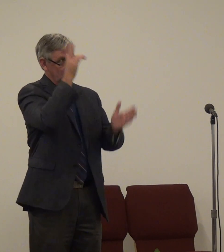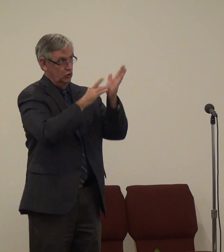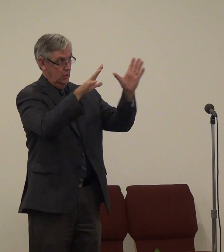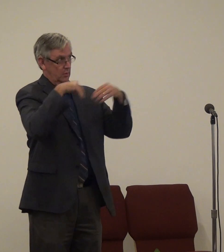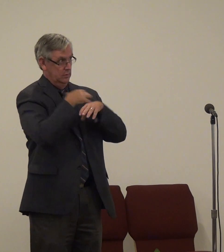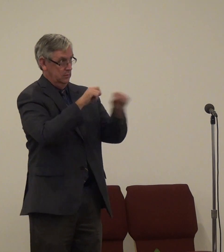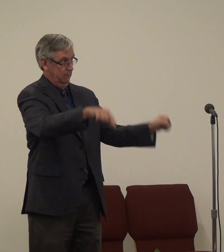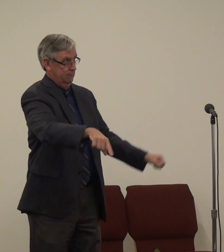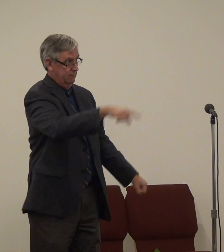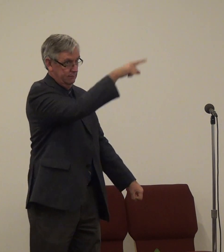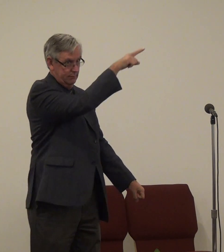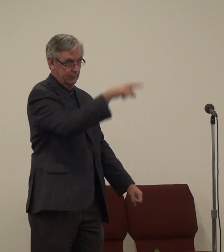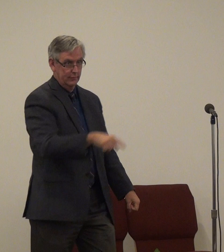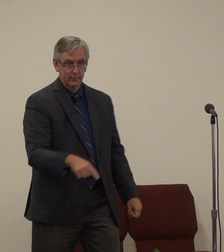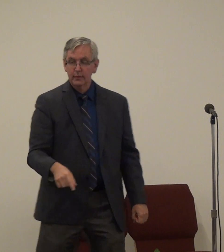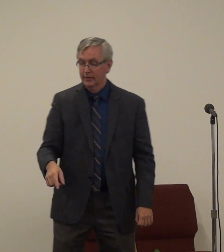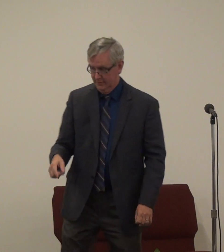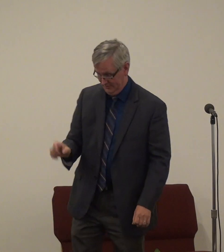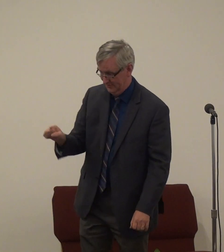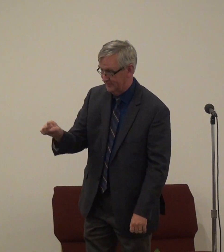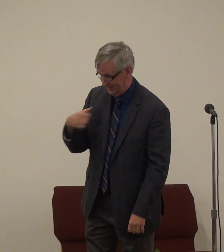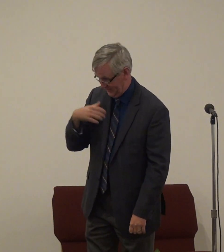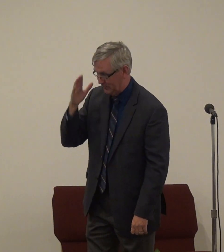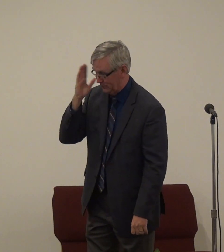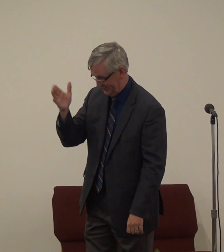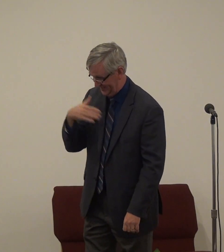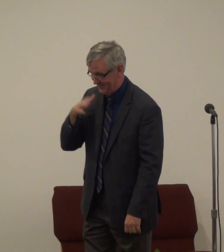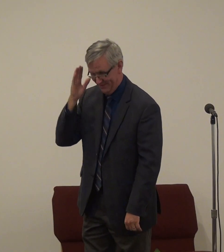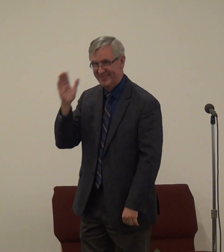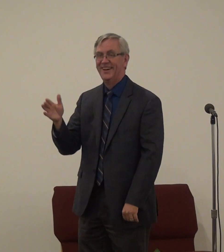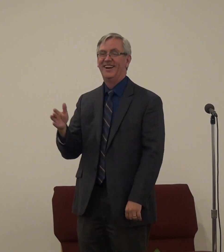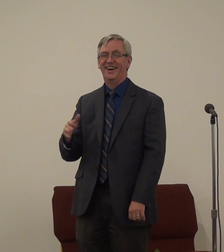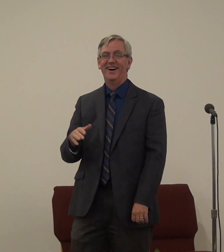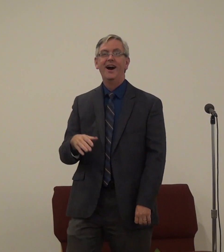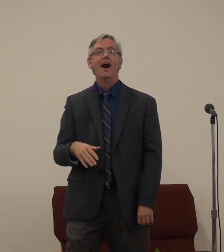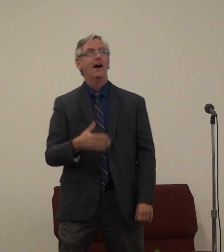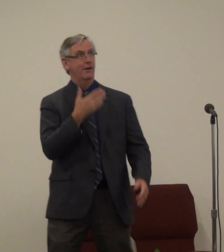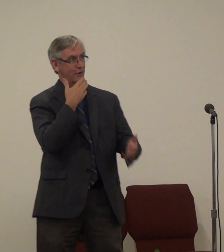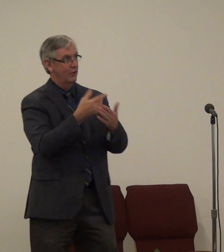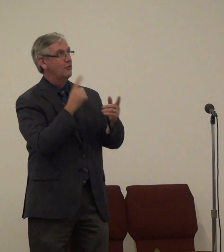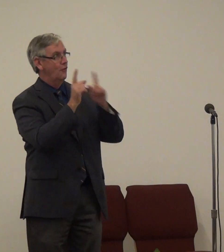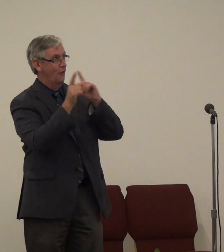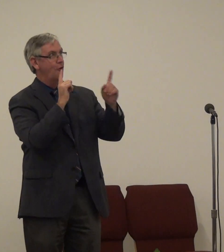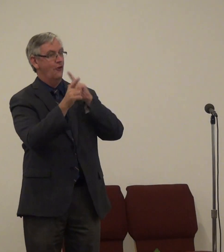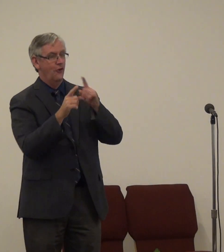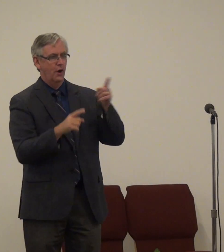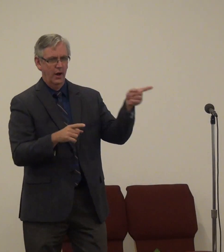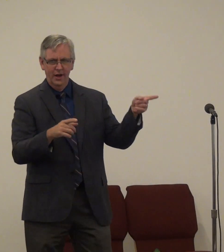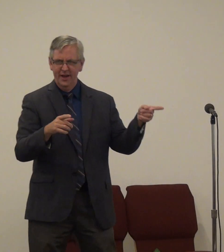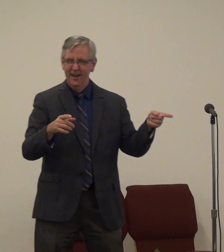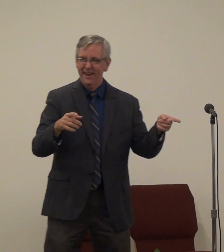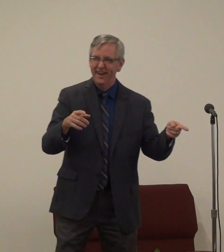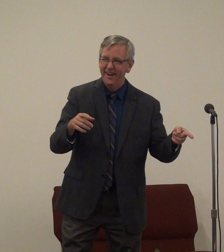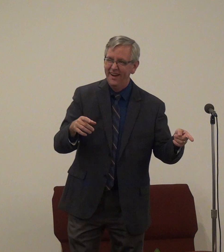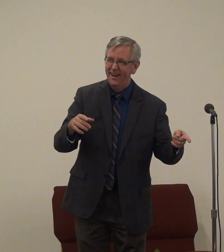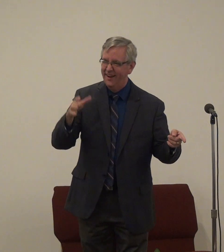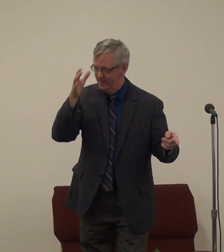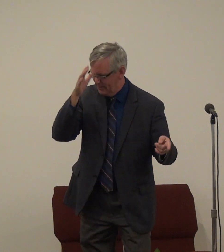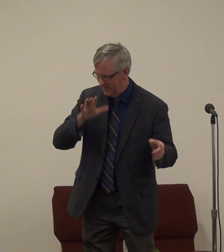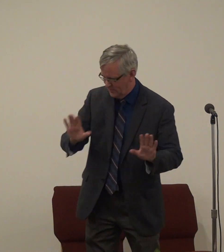Bible. When he grows up, he needs to be saved. And the dad said, okay, I will. And they started talking, and the man said